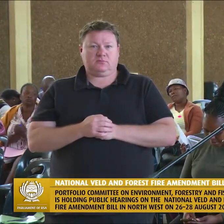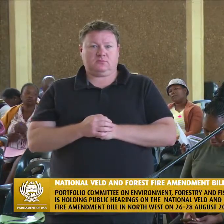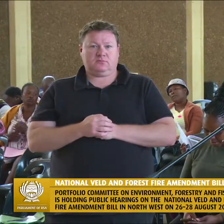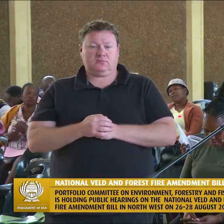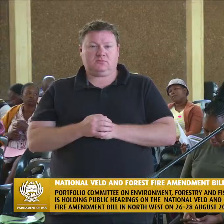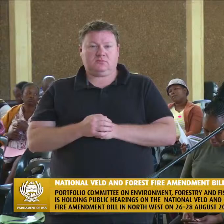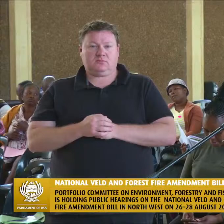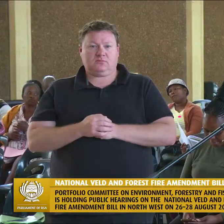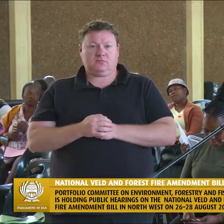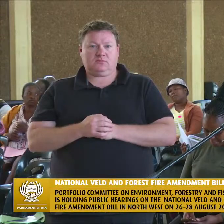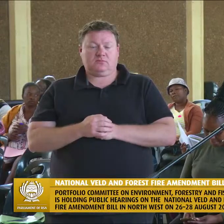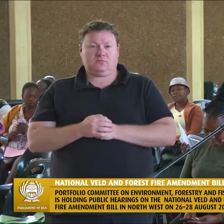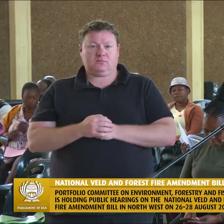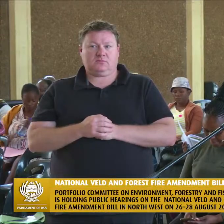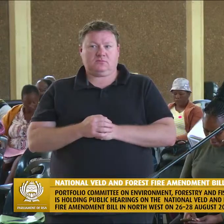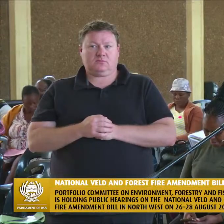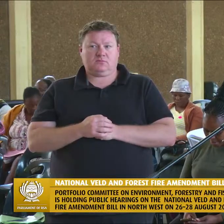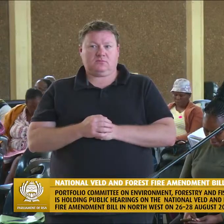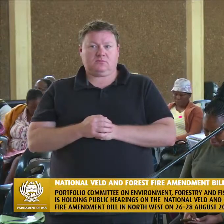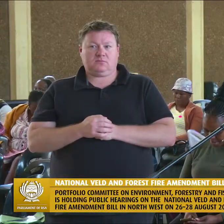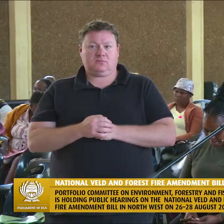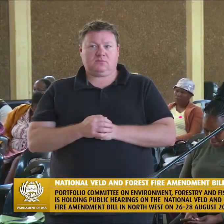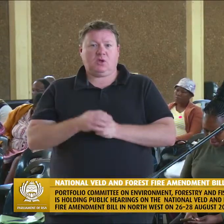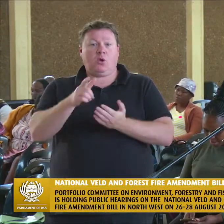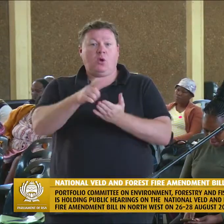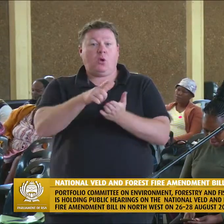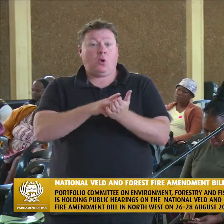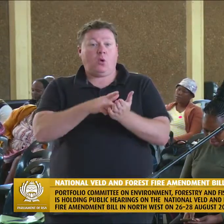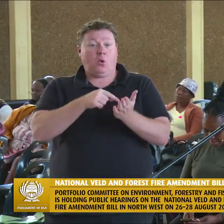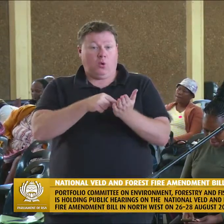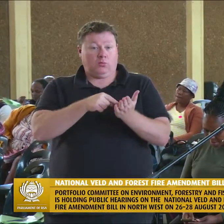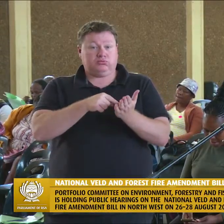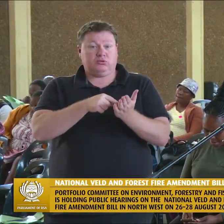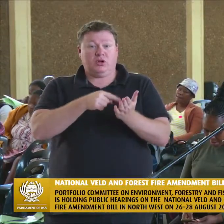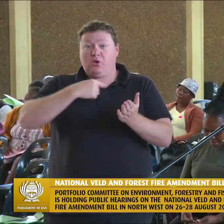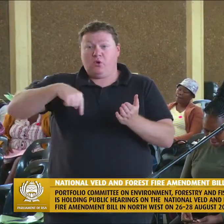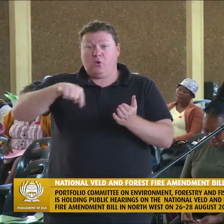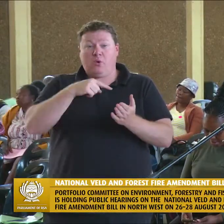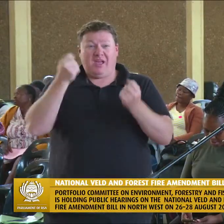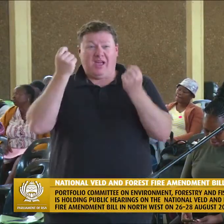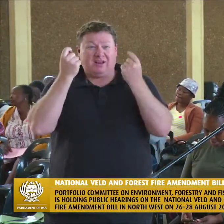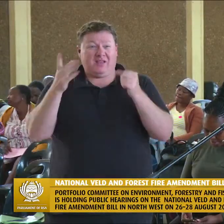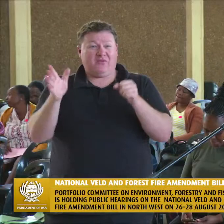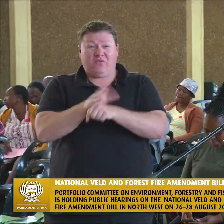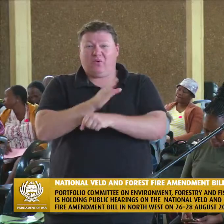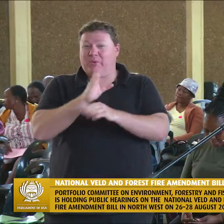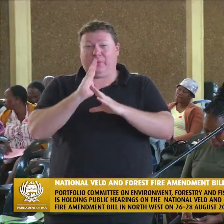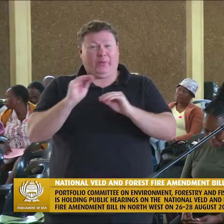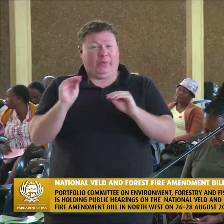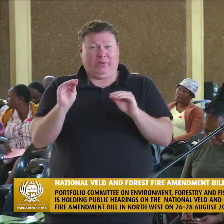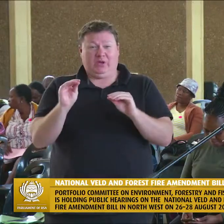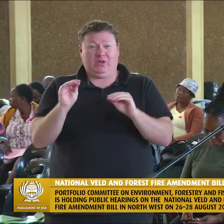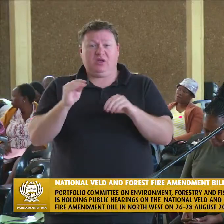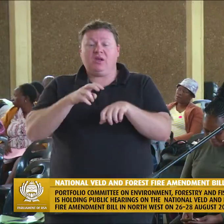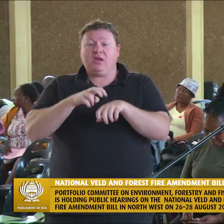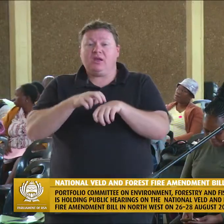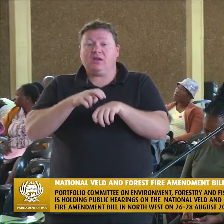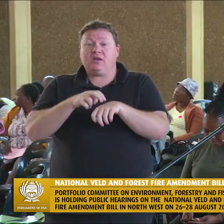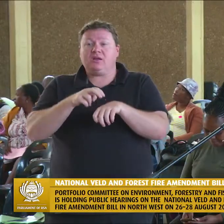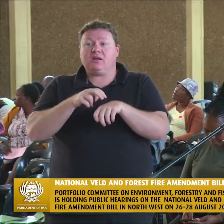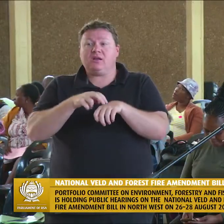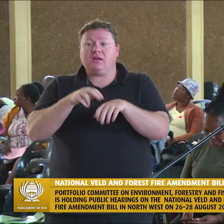people when it comes to law we need the assistance of those who have